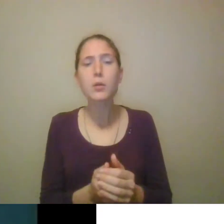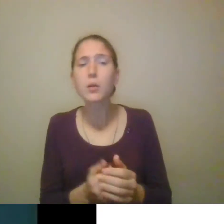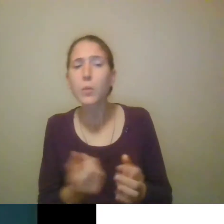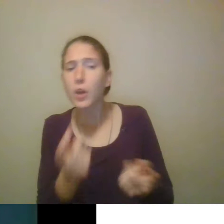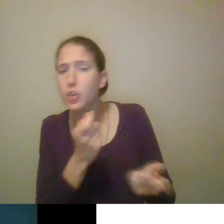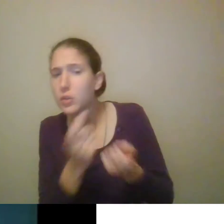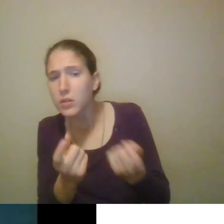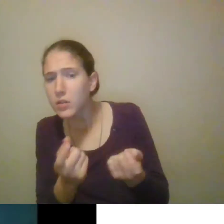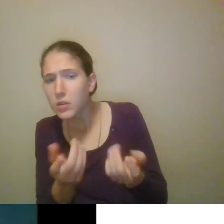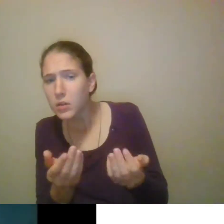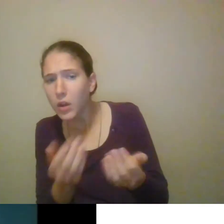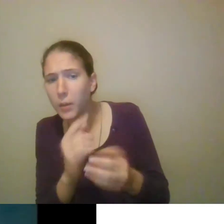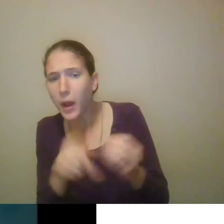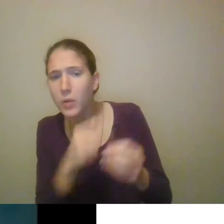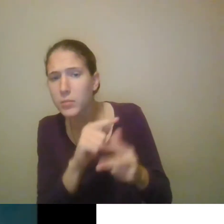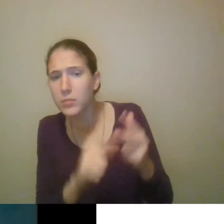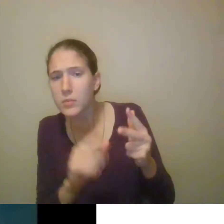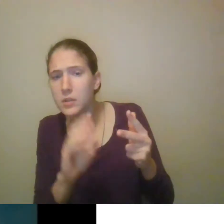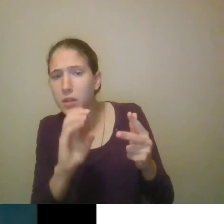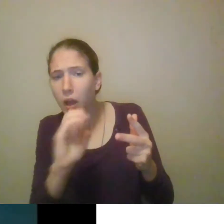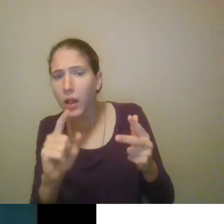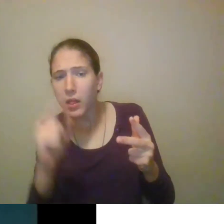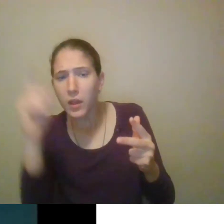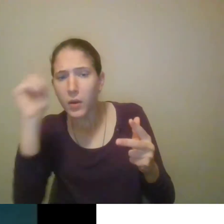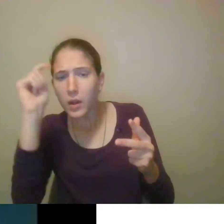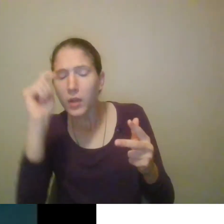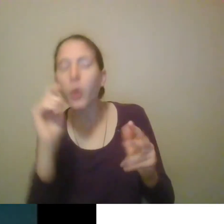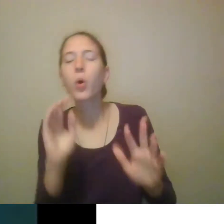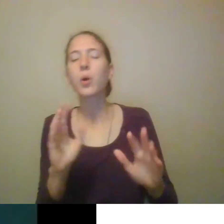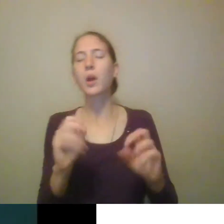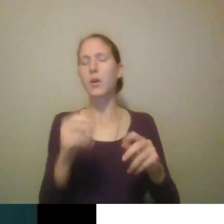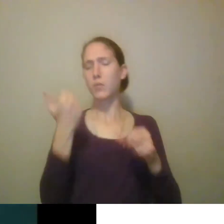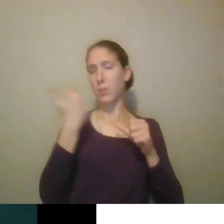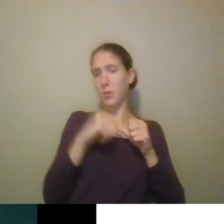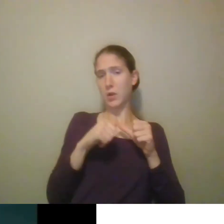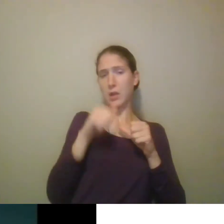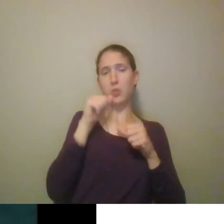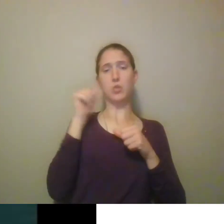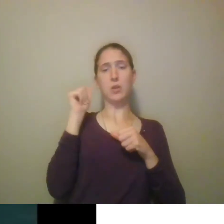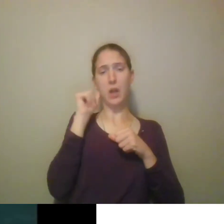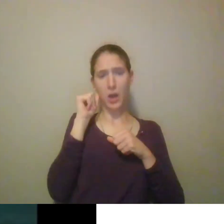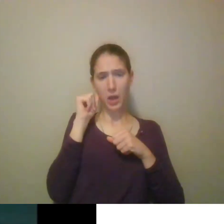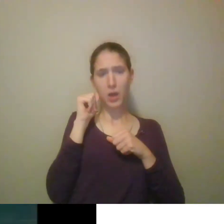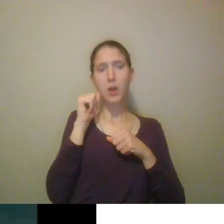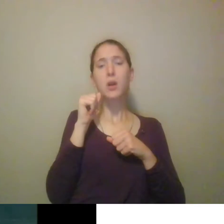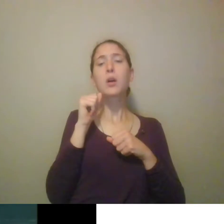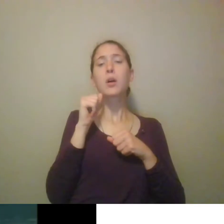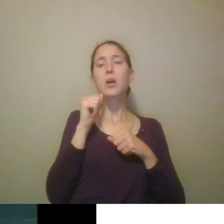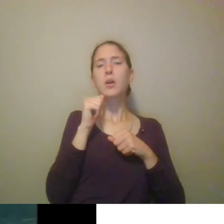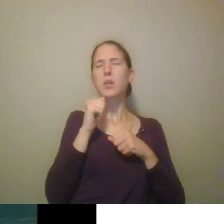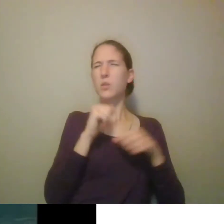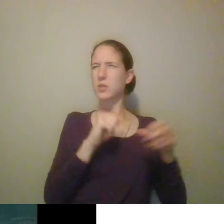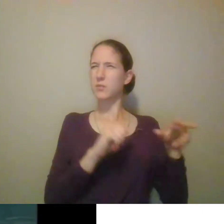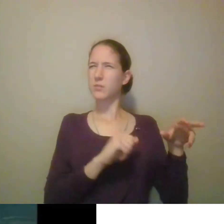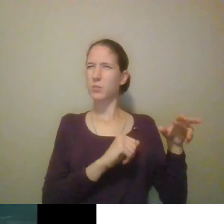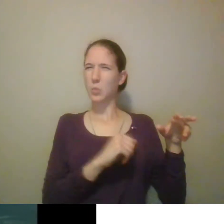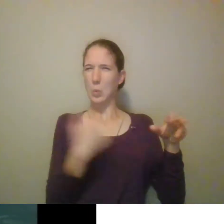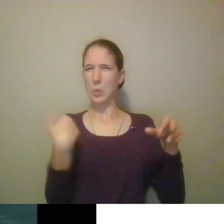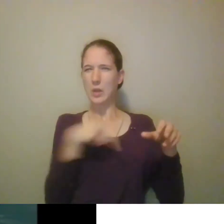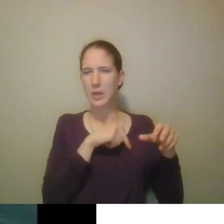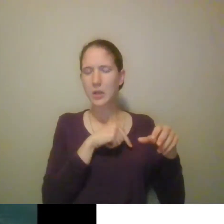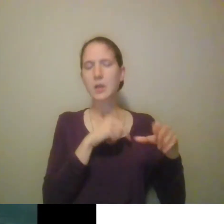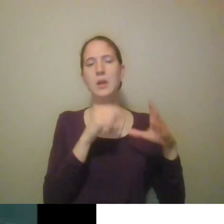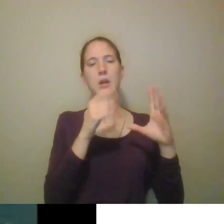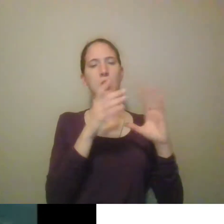All right, the last thing we discussed yesterday, and it took us a long time to get it through, but the last thing we discussed yesterday dealt